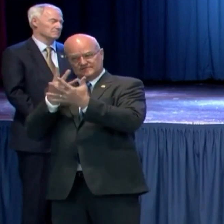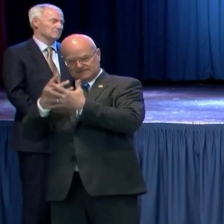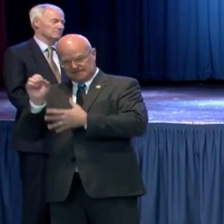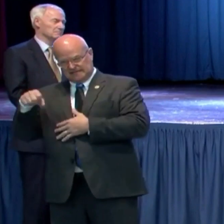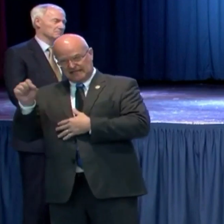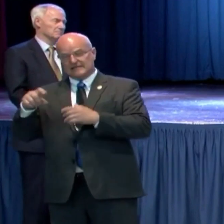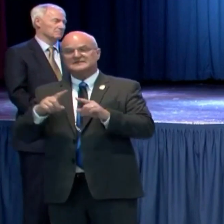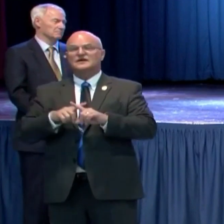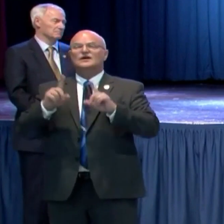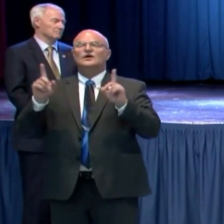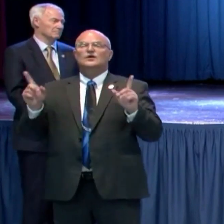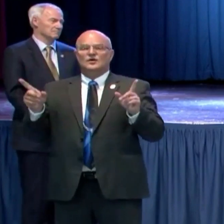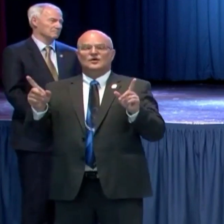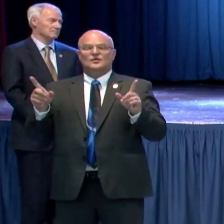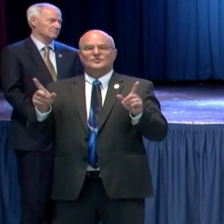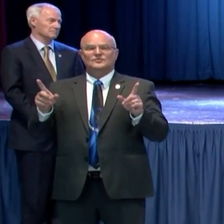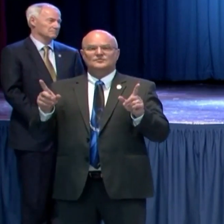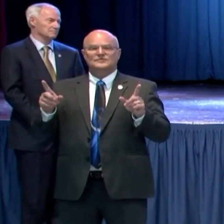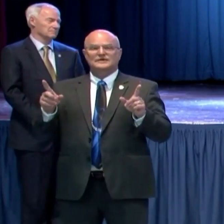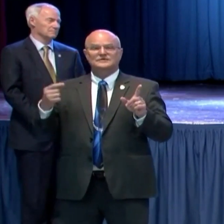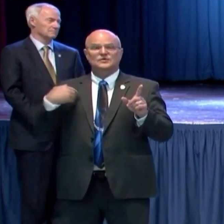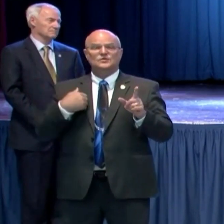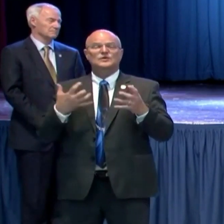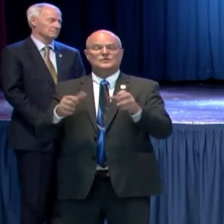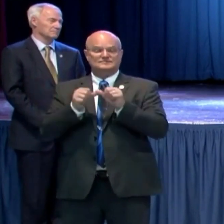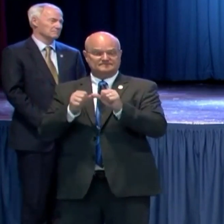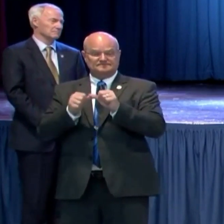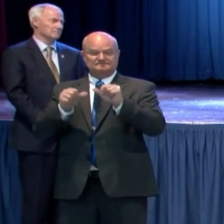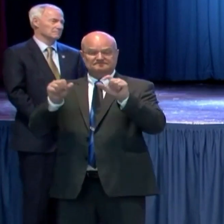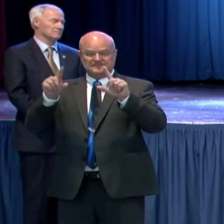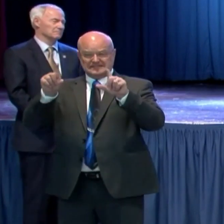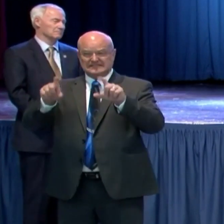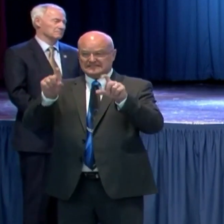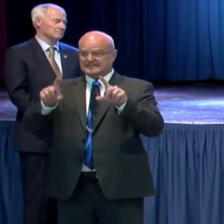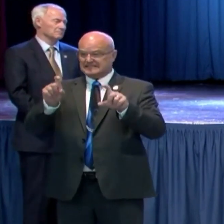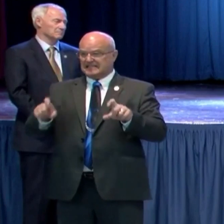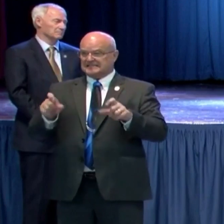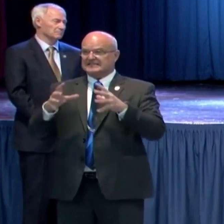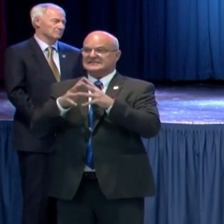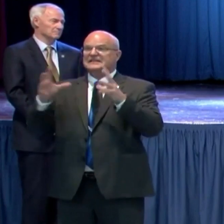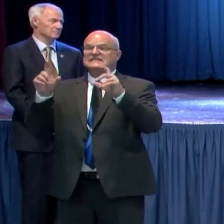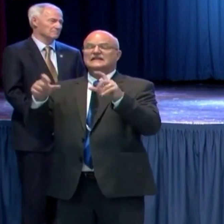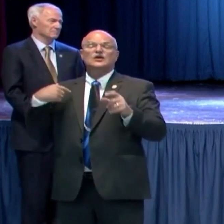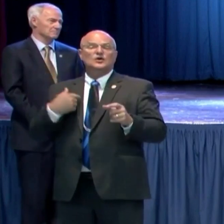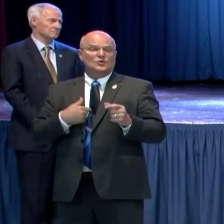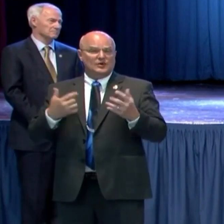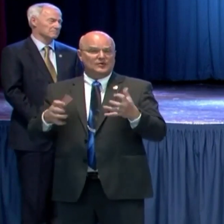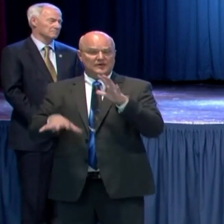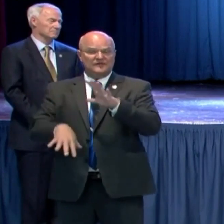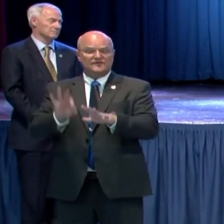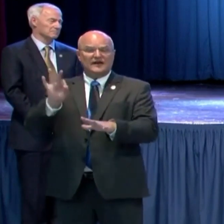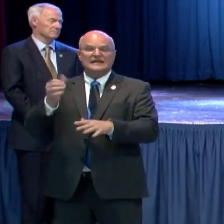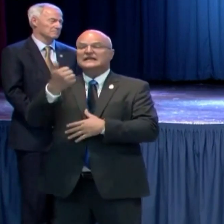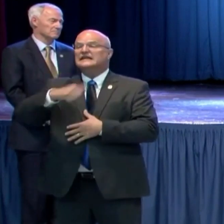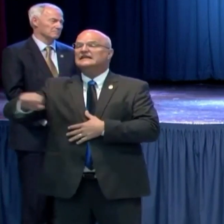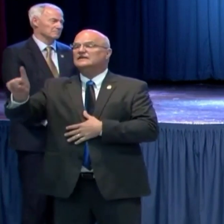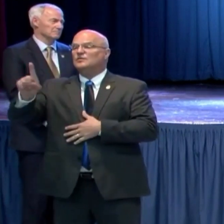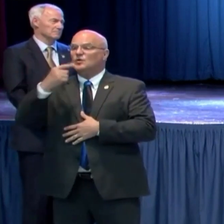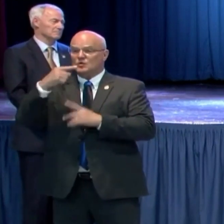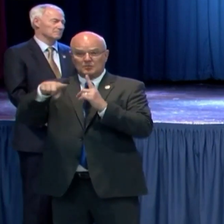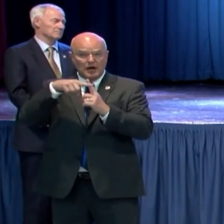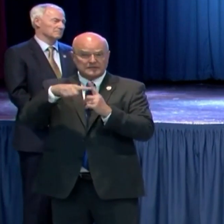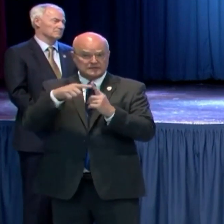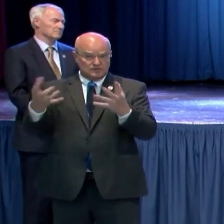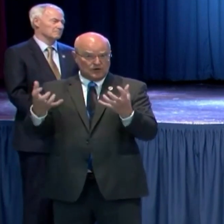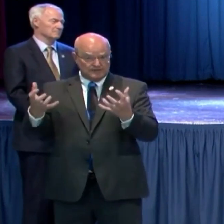facilities, but we want to continue doing a lot of testing. We want to find out anyone who's